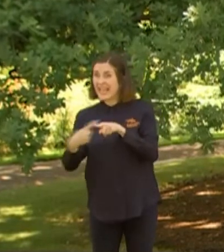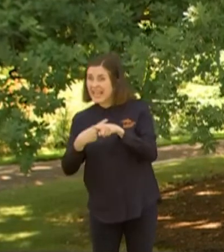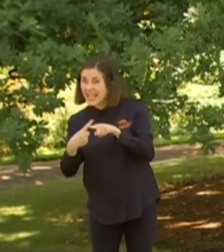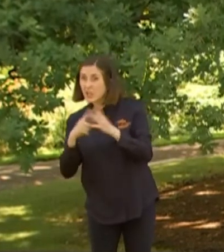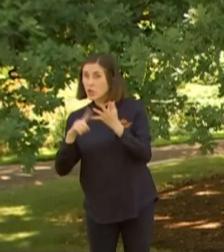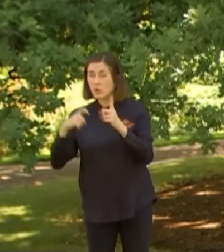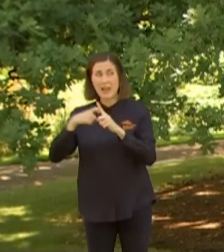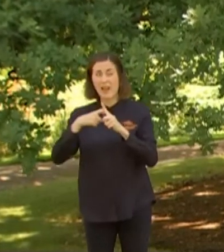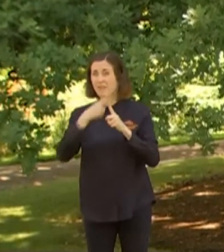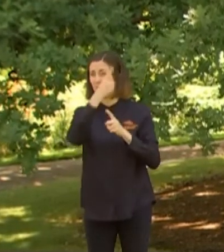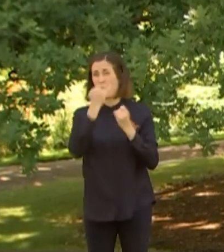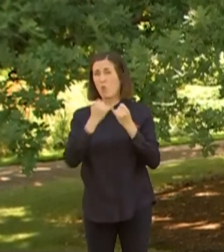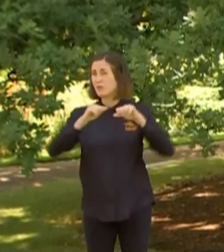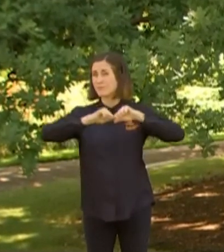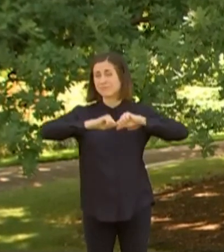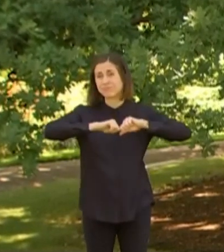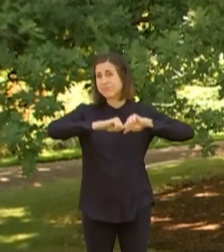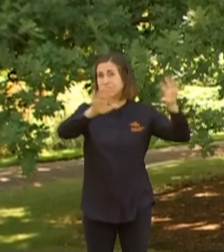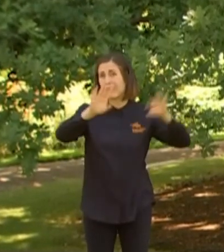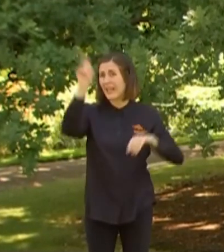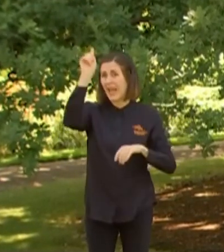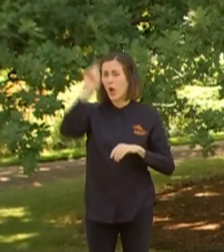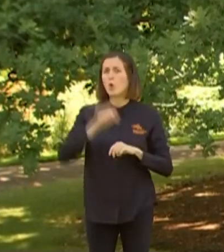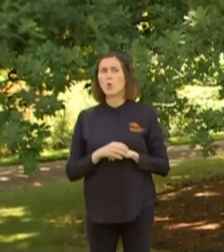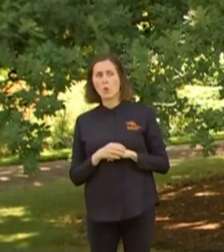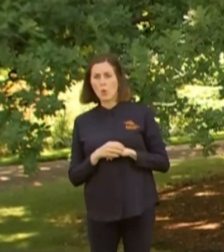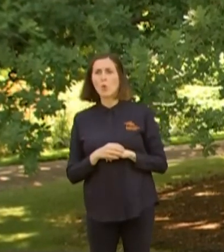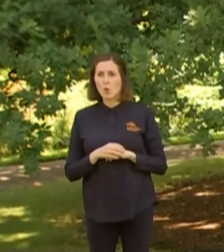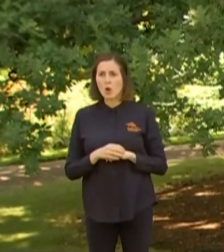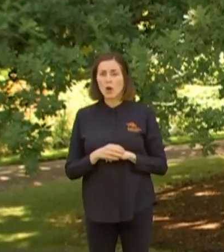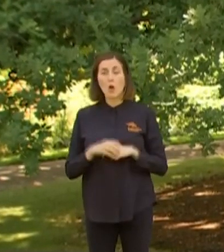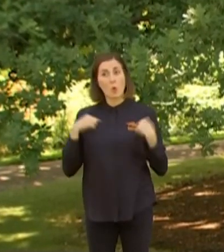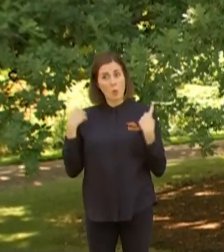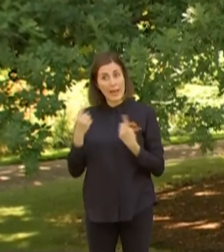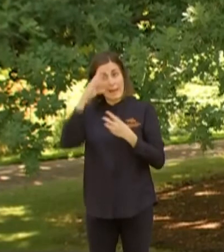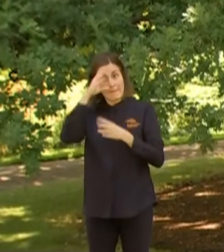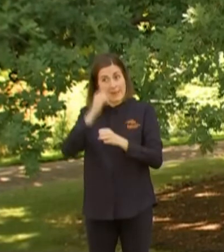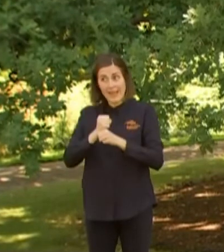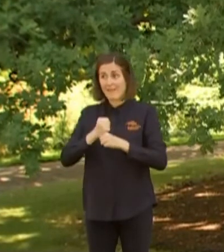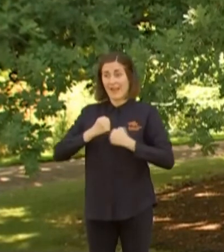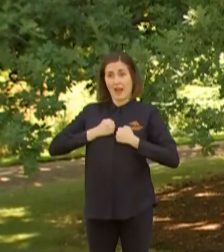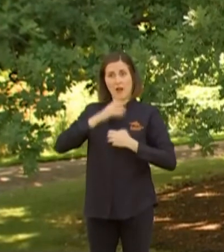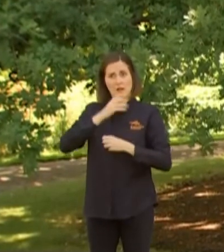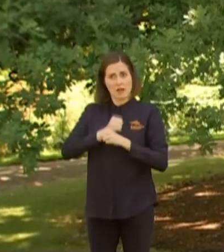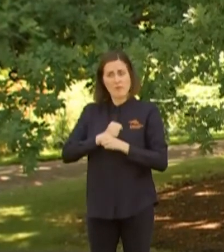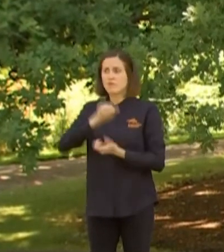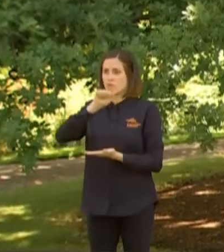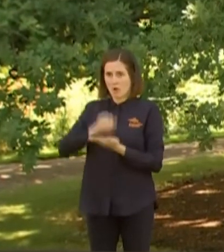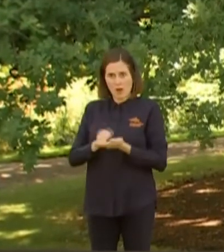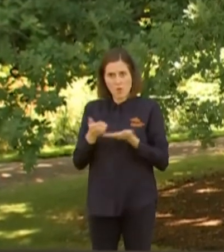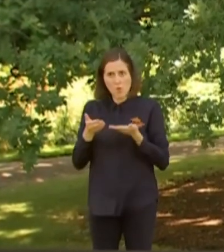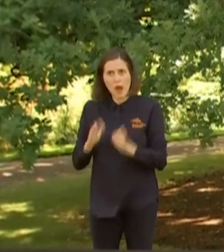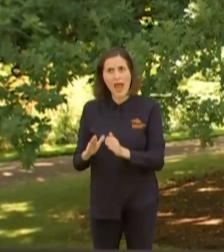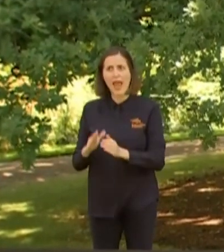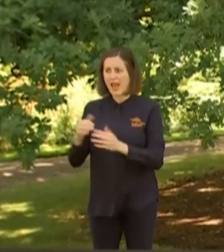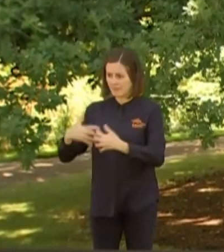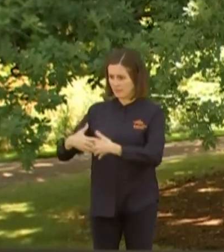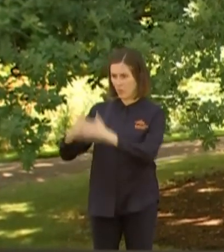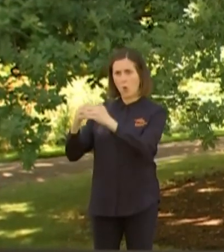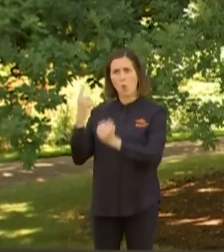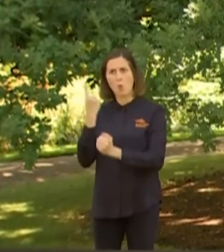we believe we have a very strong policy response. This is all about making sure there is one office, one line of